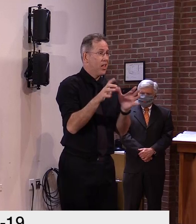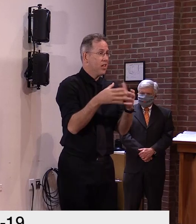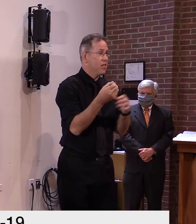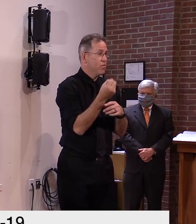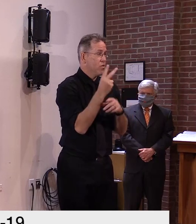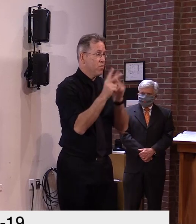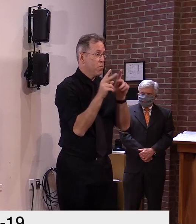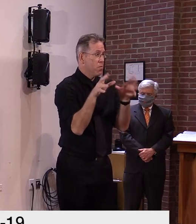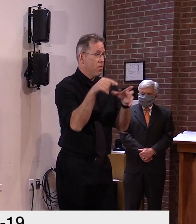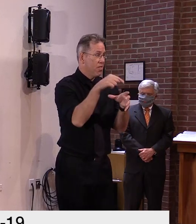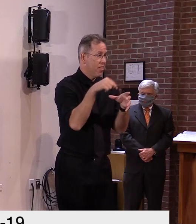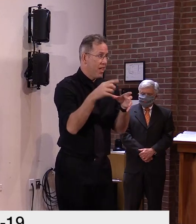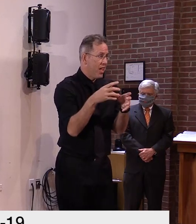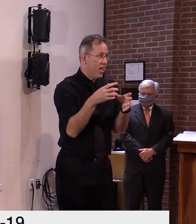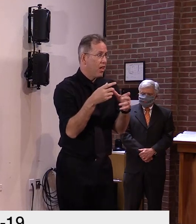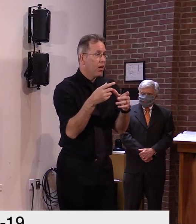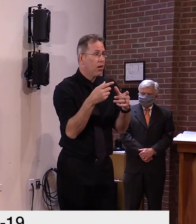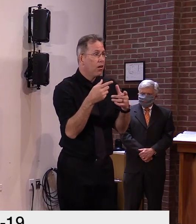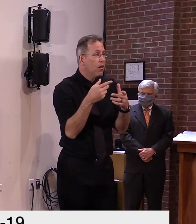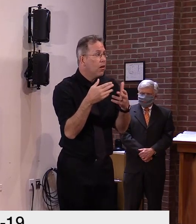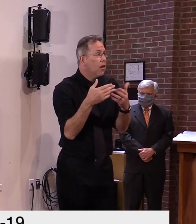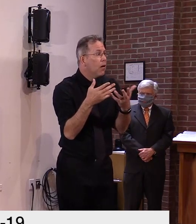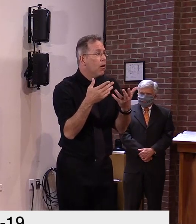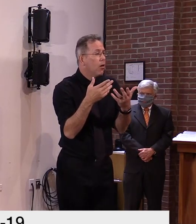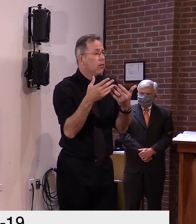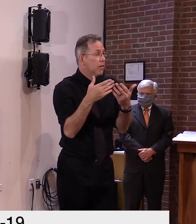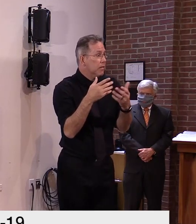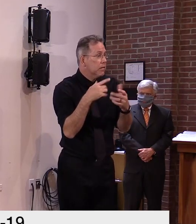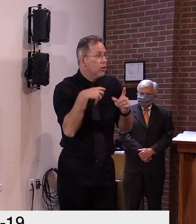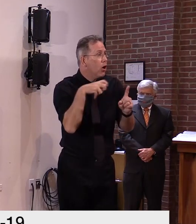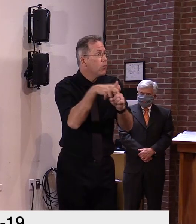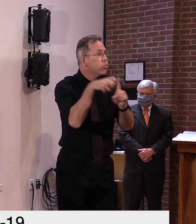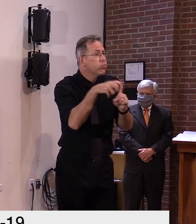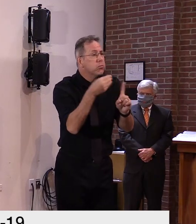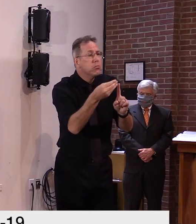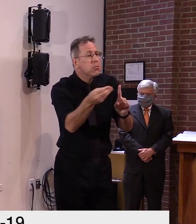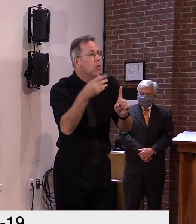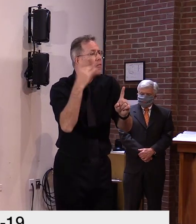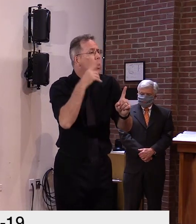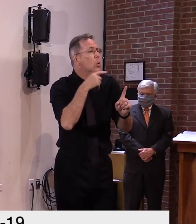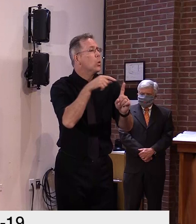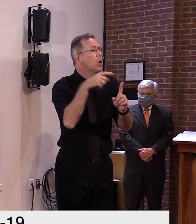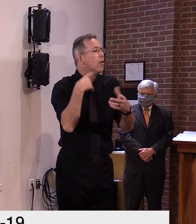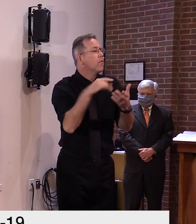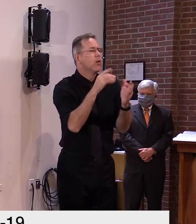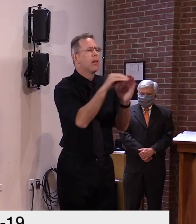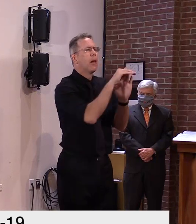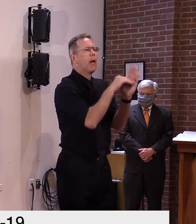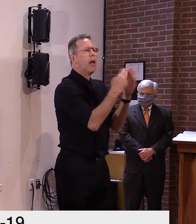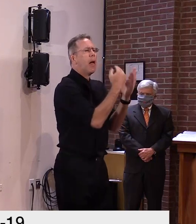discovered. And so once we've decided that, that will help a lot.